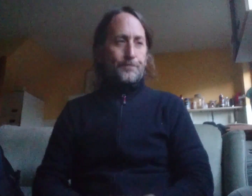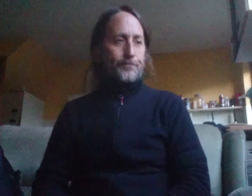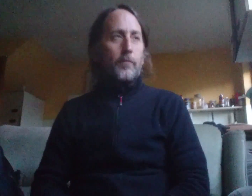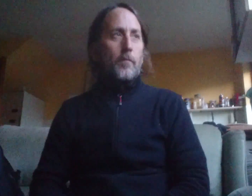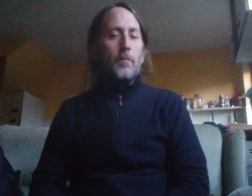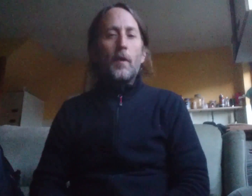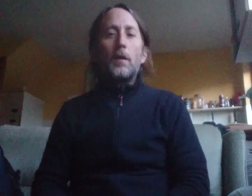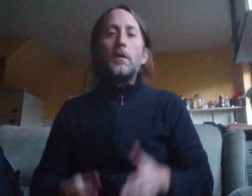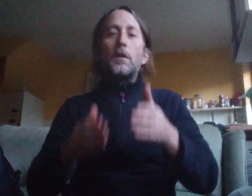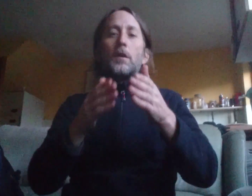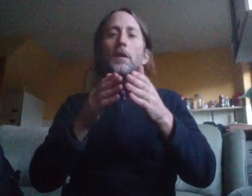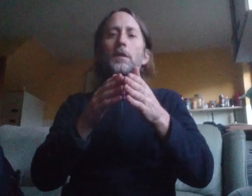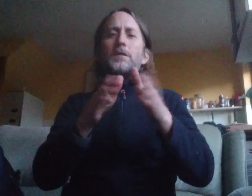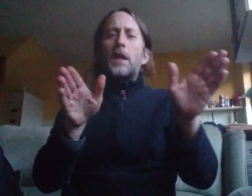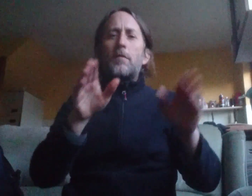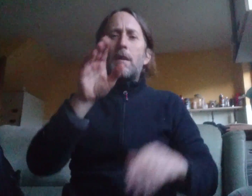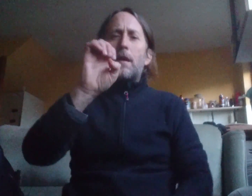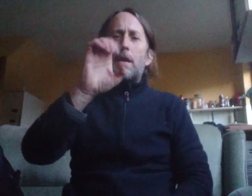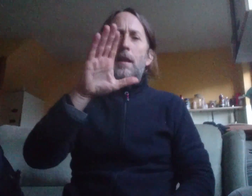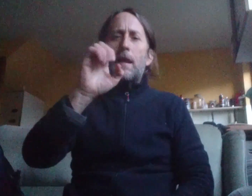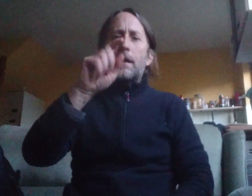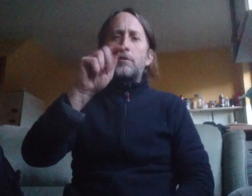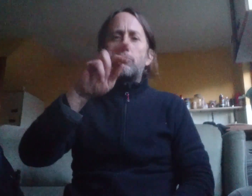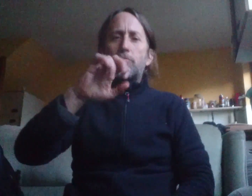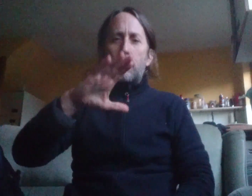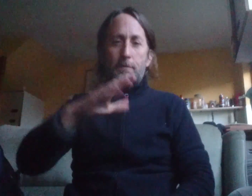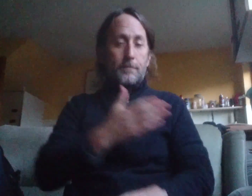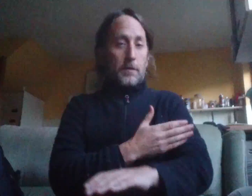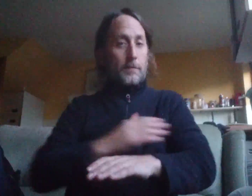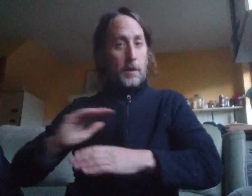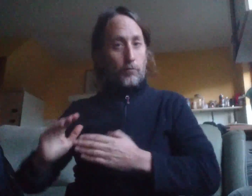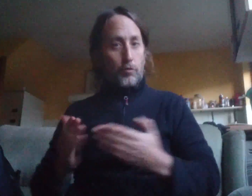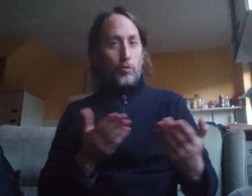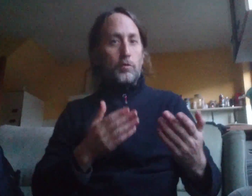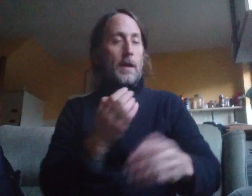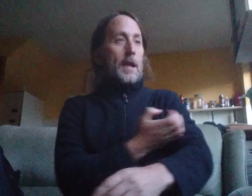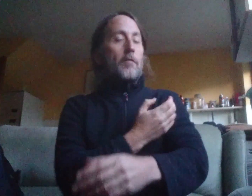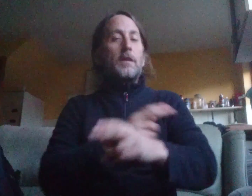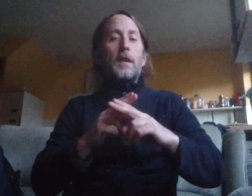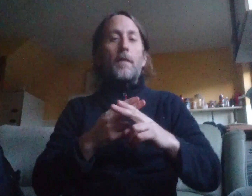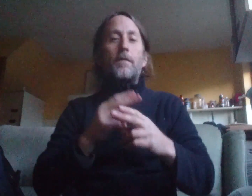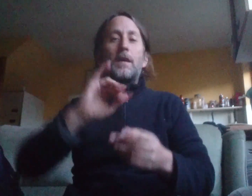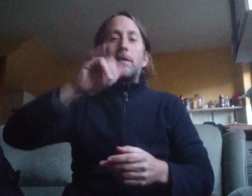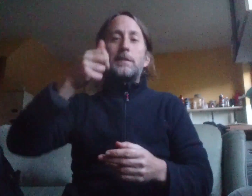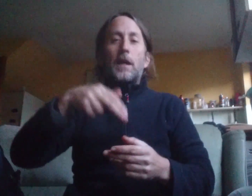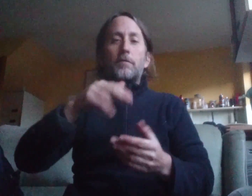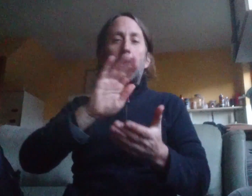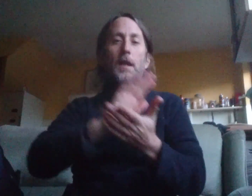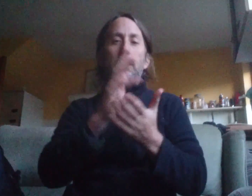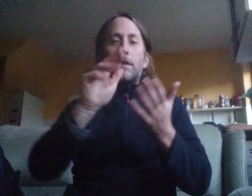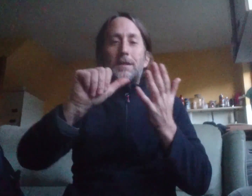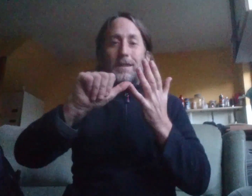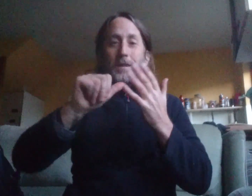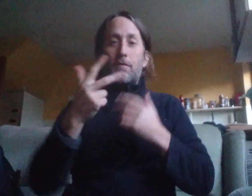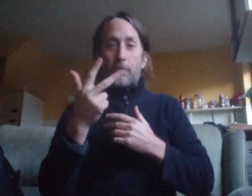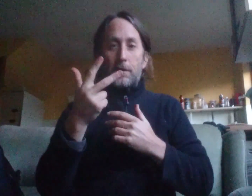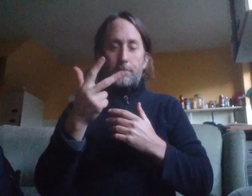General Electric introduced the electric knife in January 1963. The engineering department created several